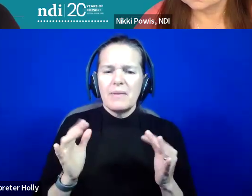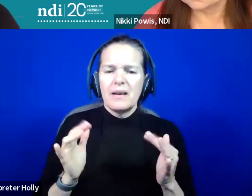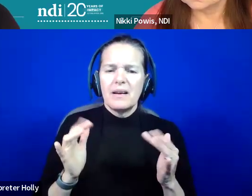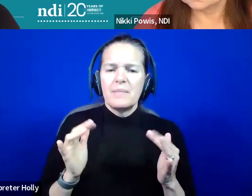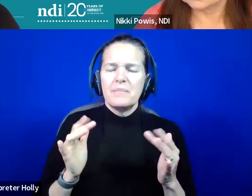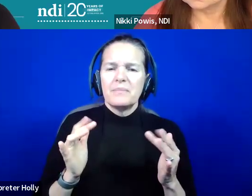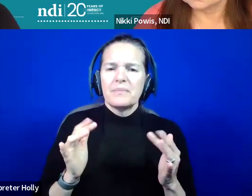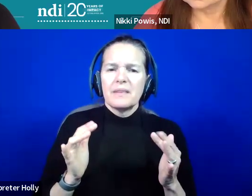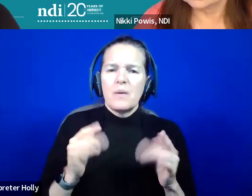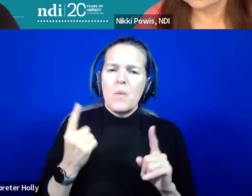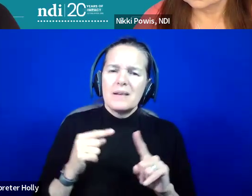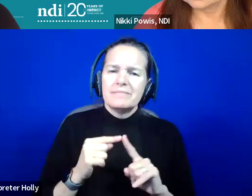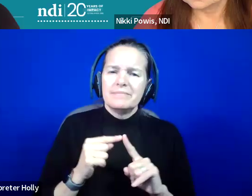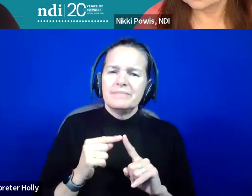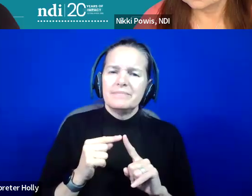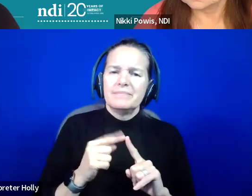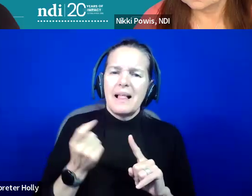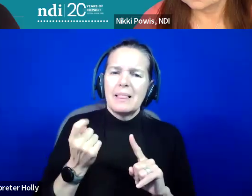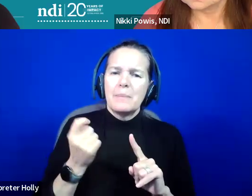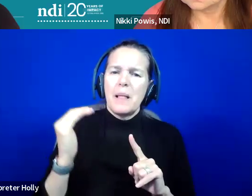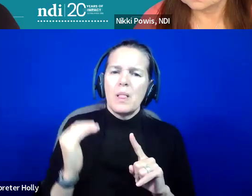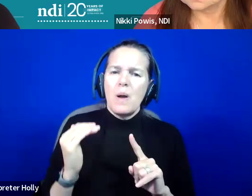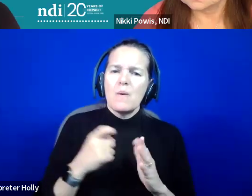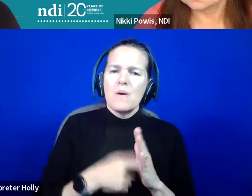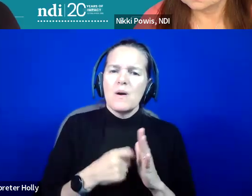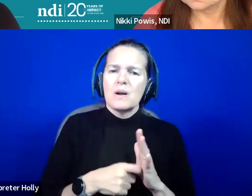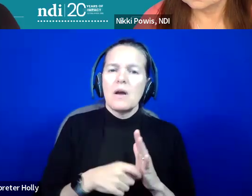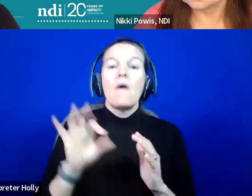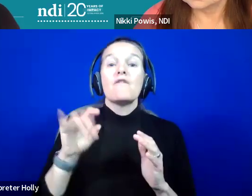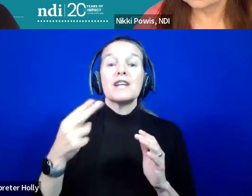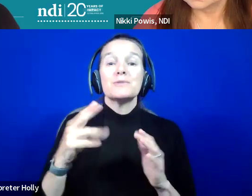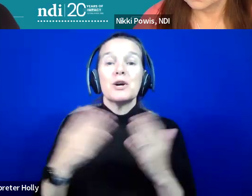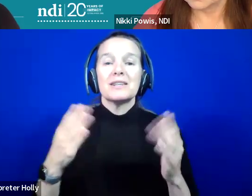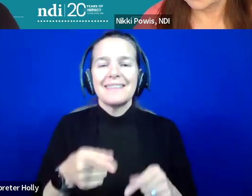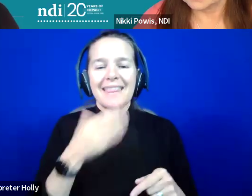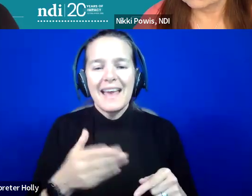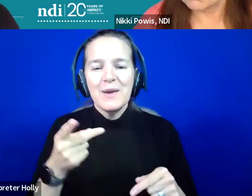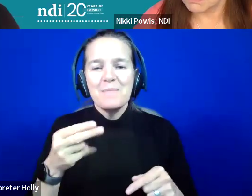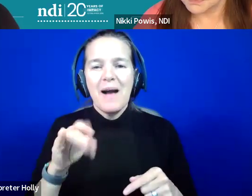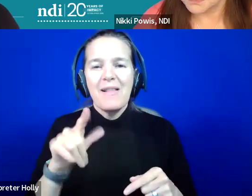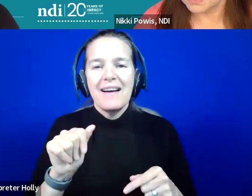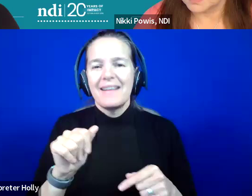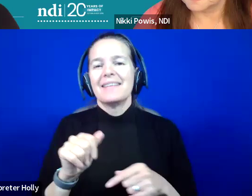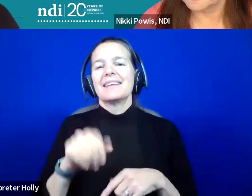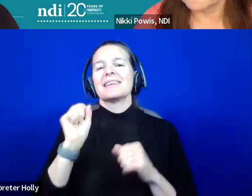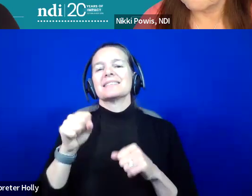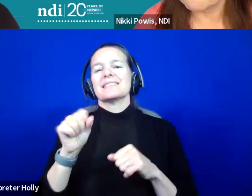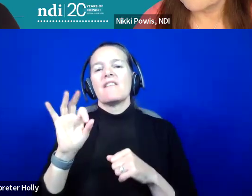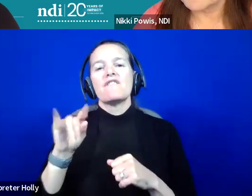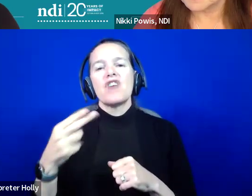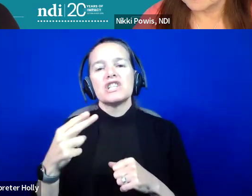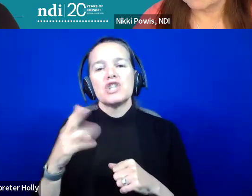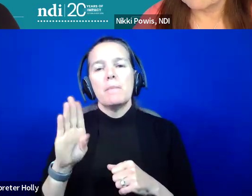there's one specifically that's a little bit lower cost. I would do FreshBooks. There we go. Thank you, Paola. FreshBooks. That's exactly the other